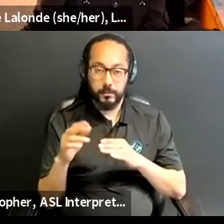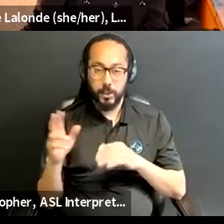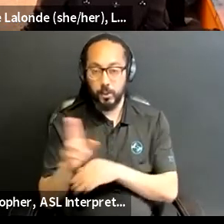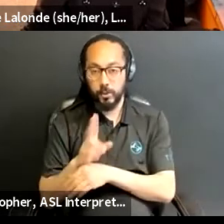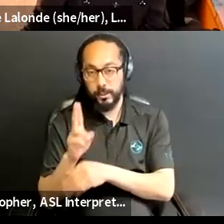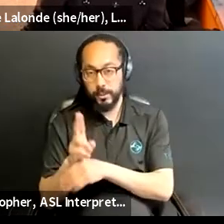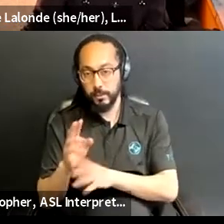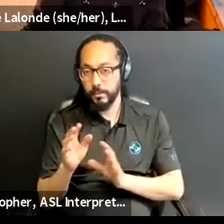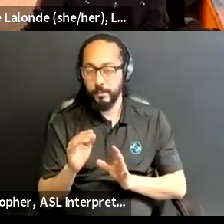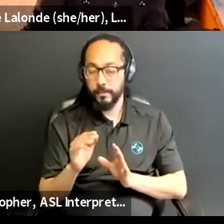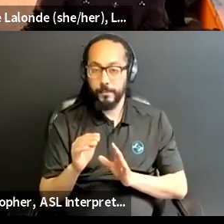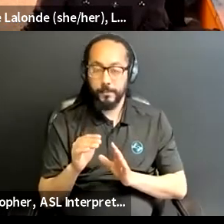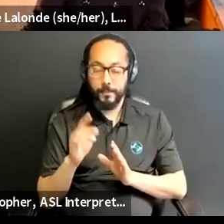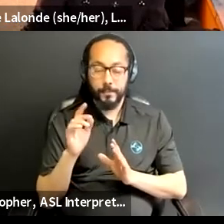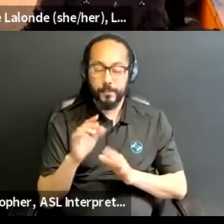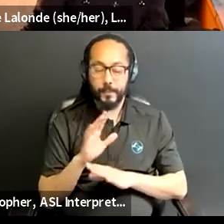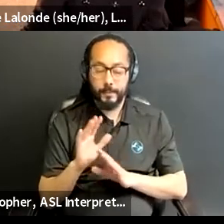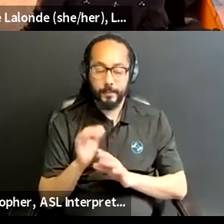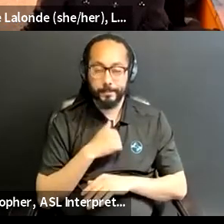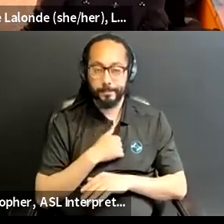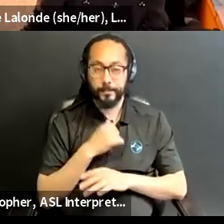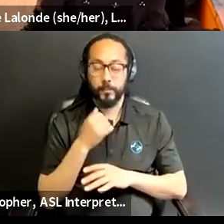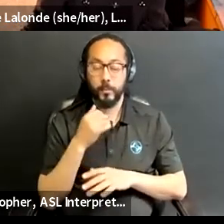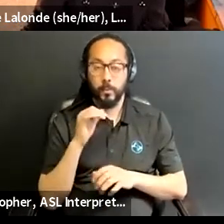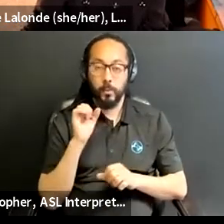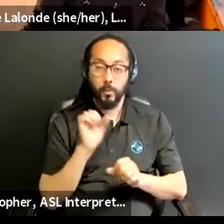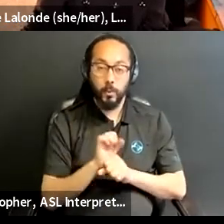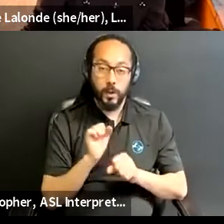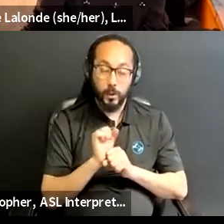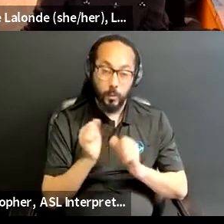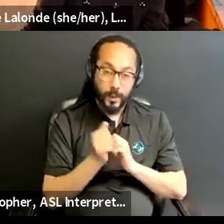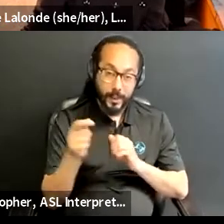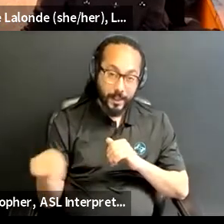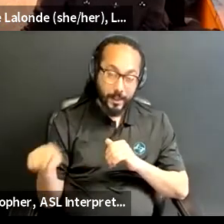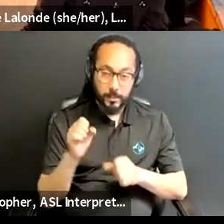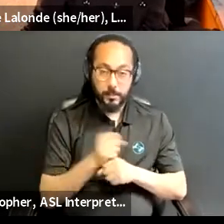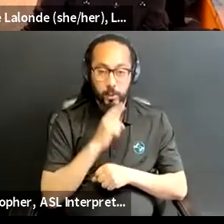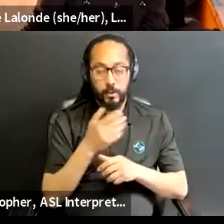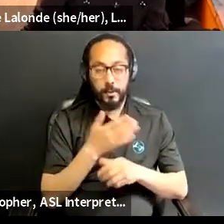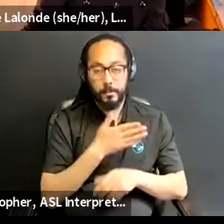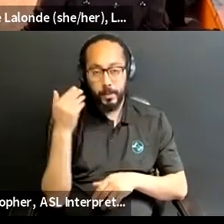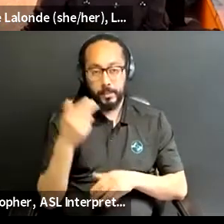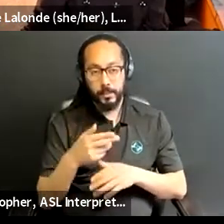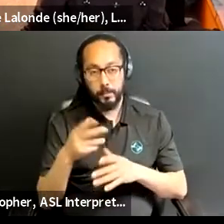working with them to ensure that the best pilot project is being made.